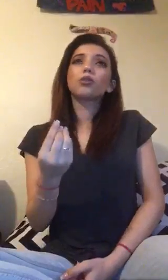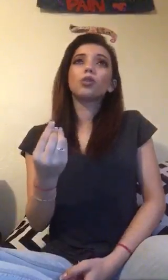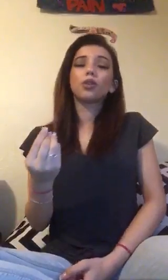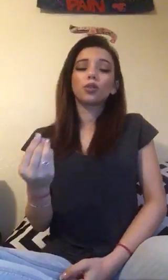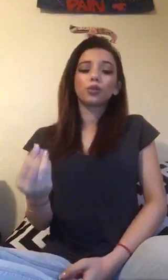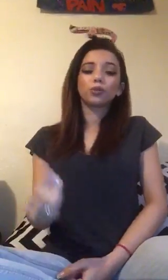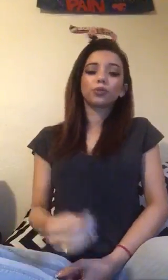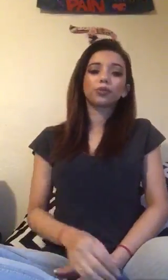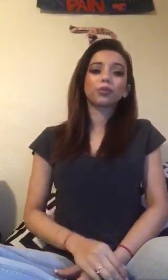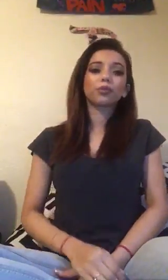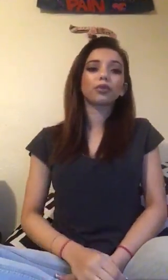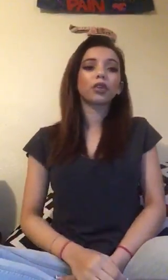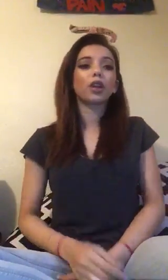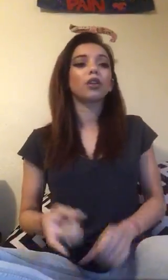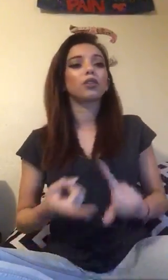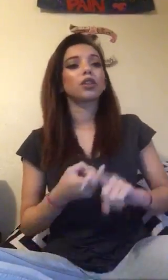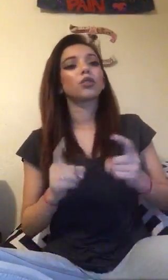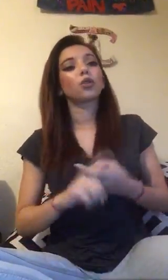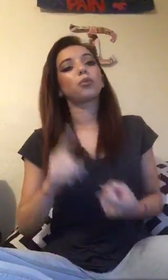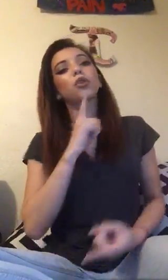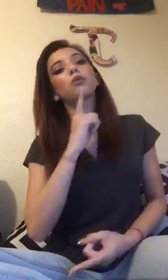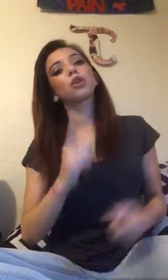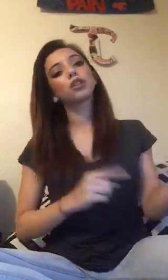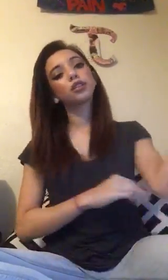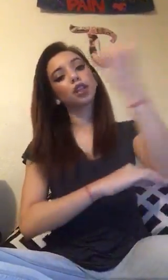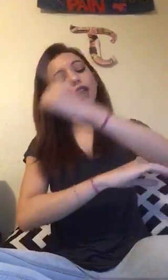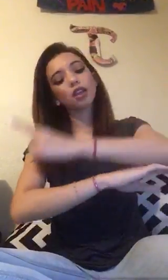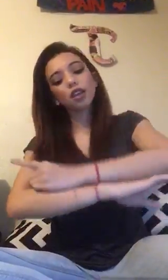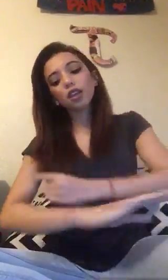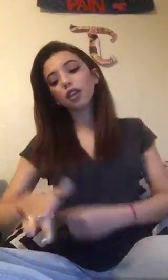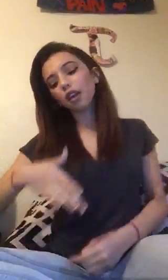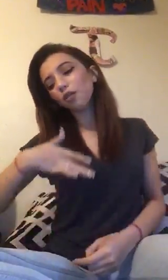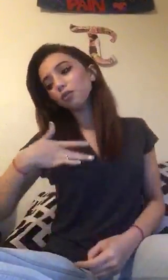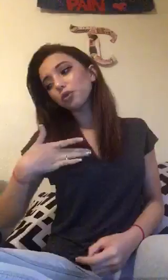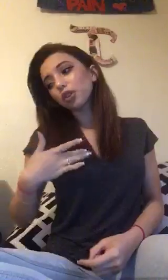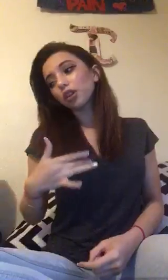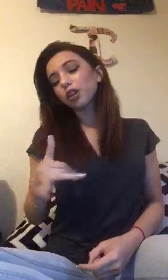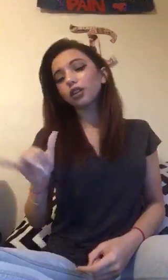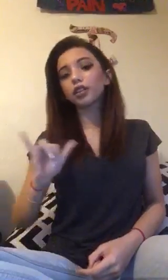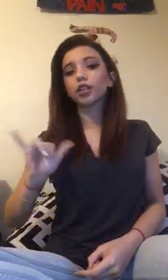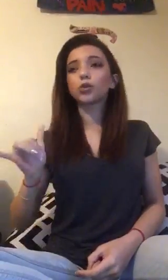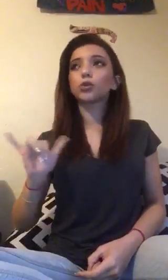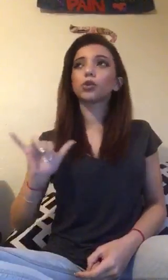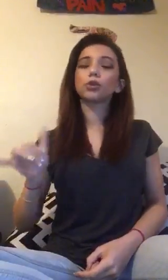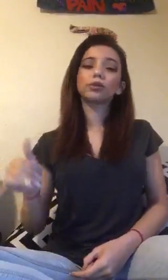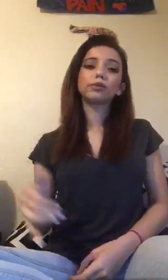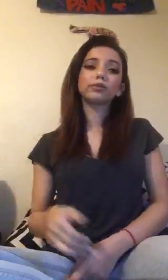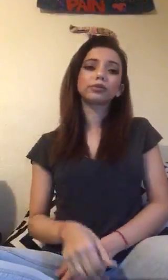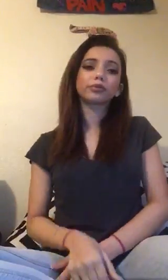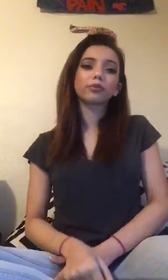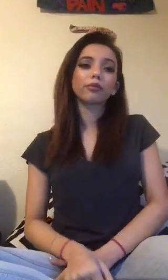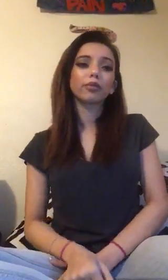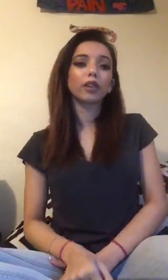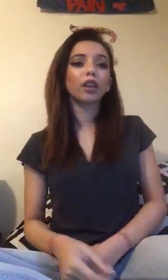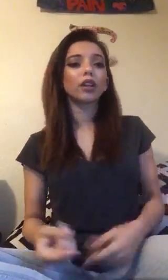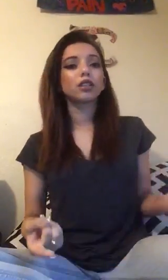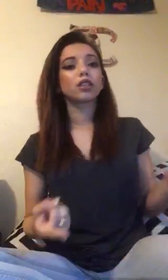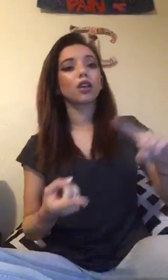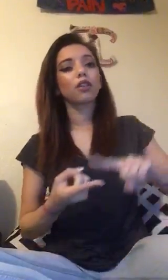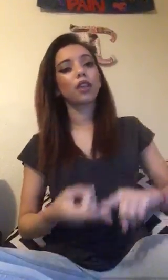do. My friends told me one day I'll feel it too. And until then